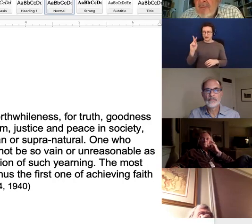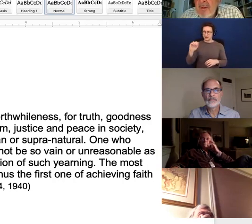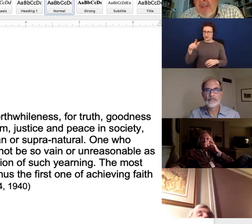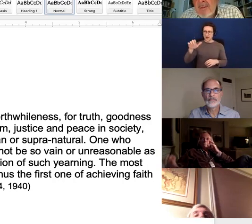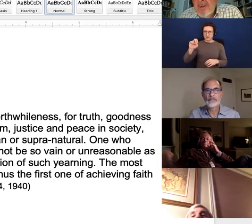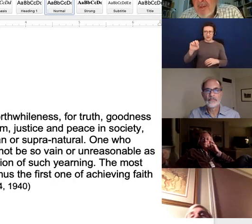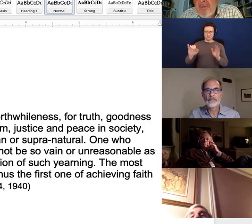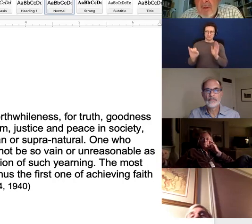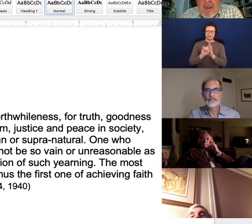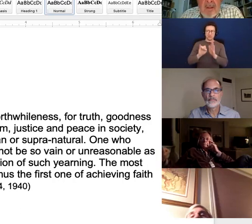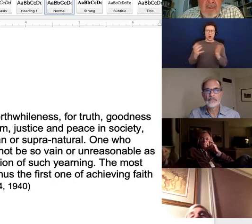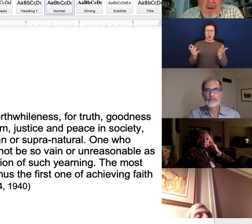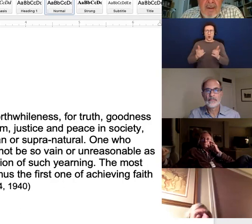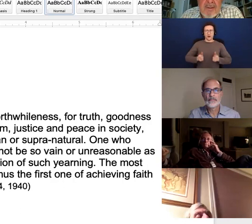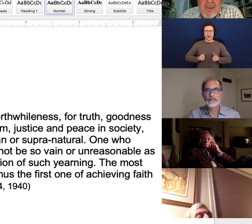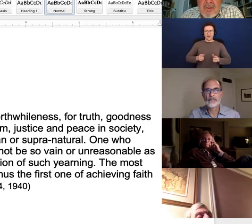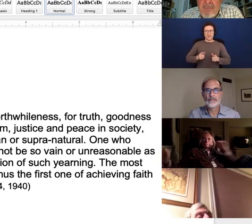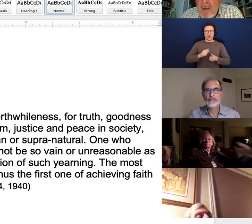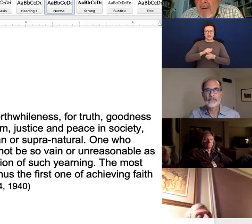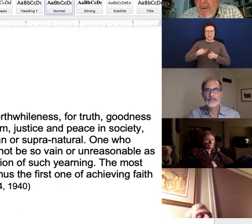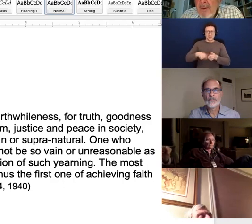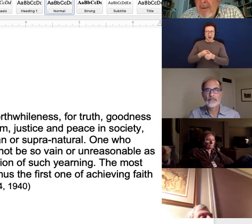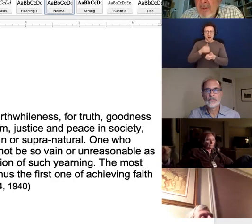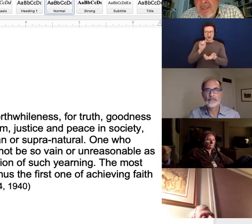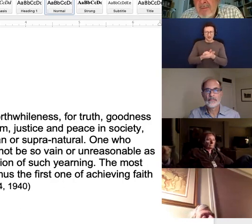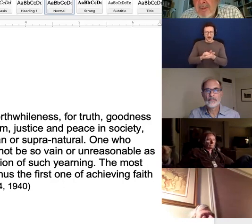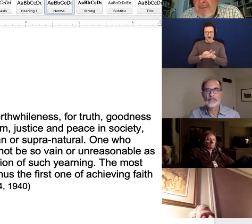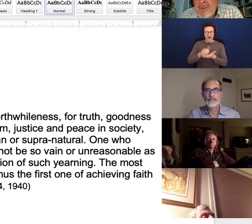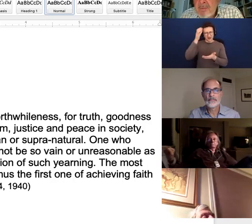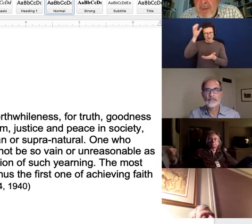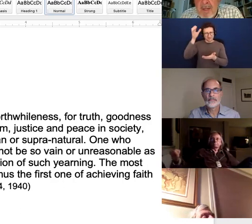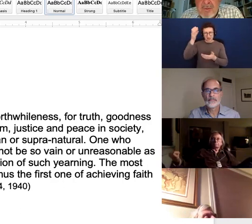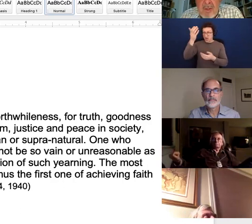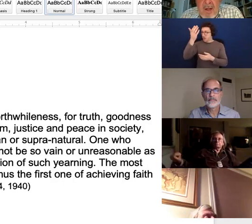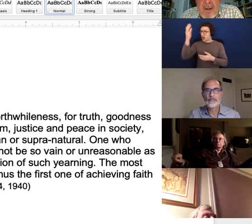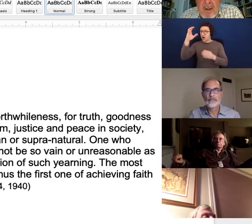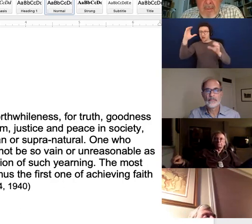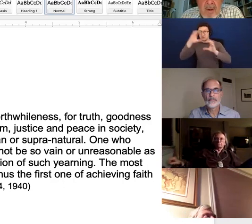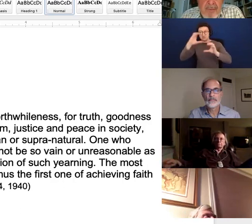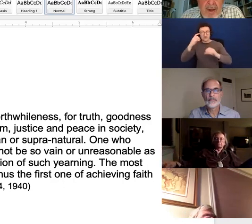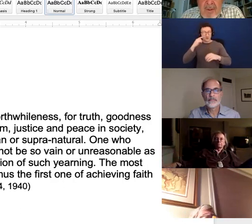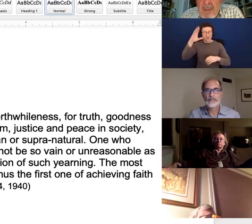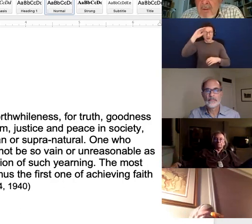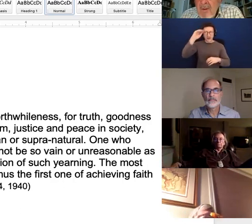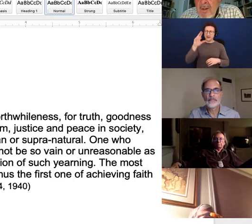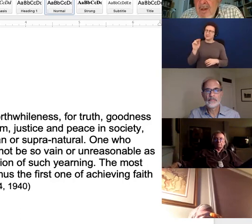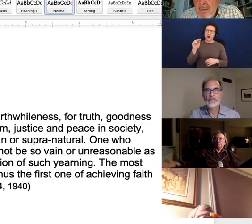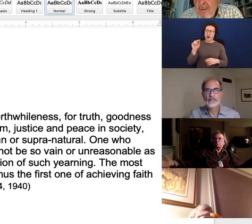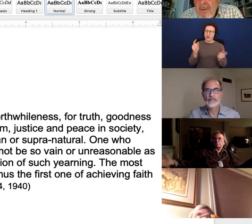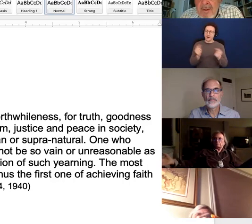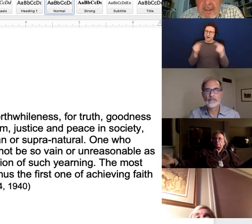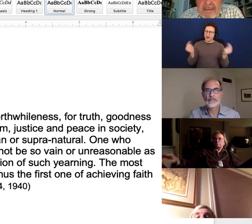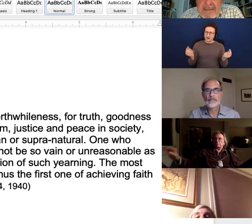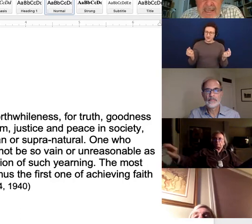belief. He didn't believe in God in search of man because he didn't believe in a supernatural God. But I think